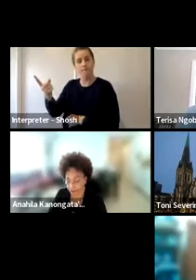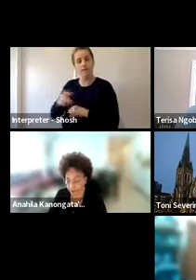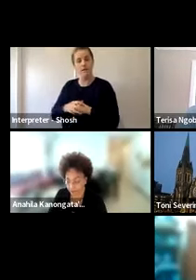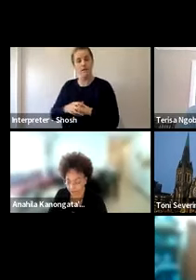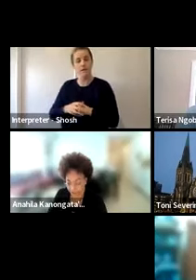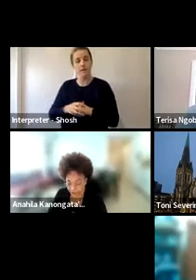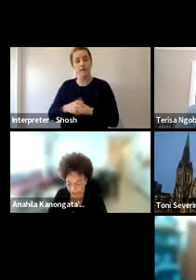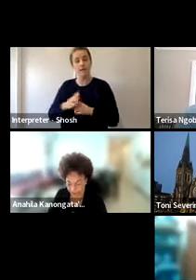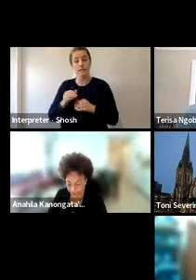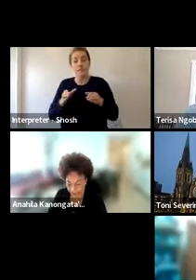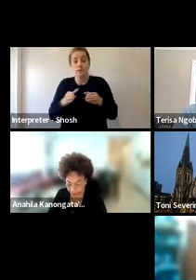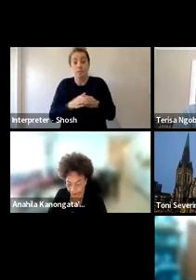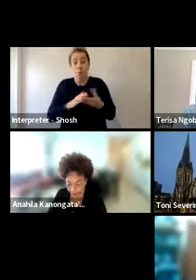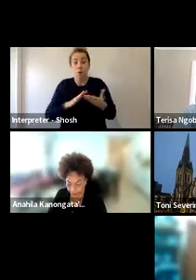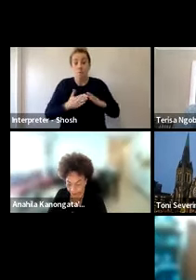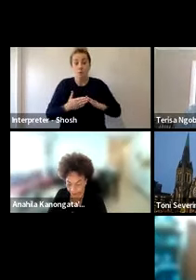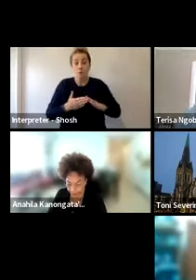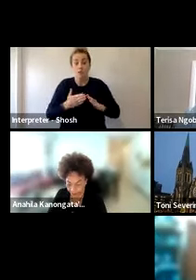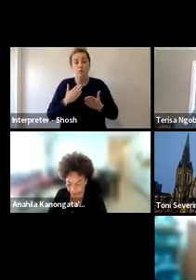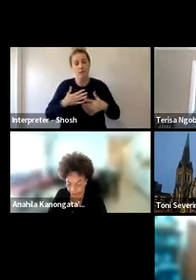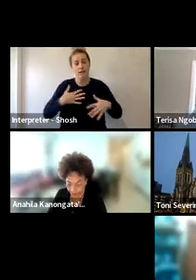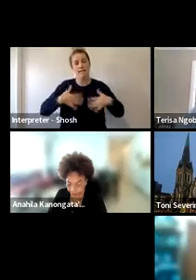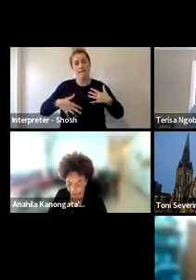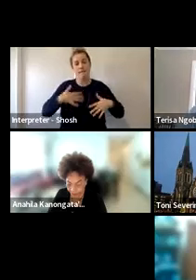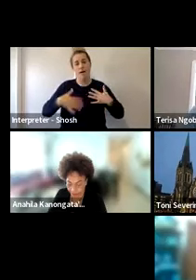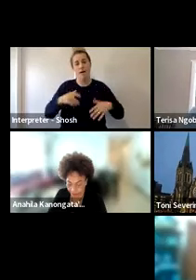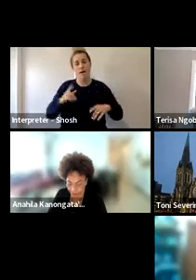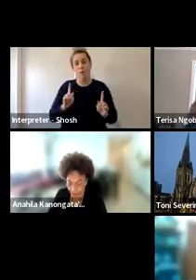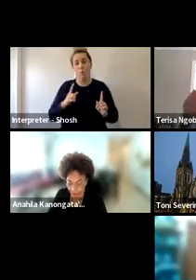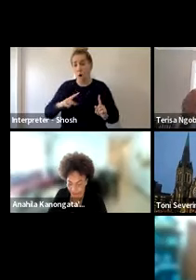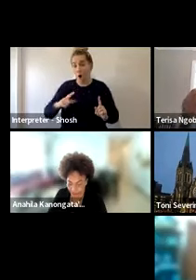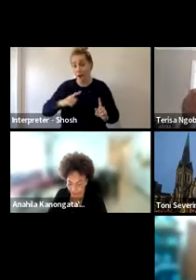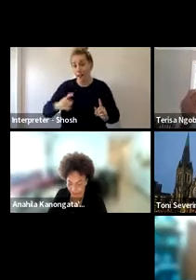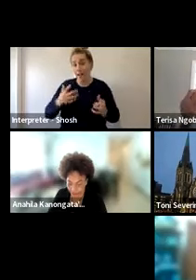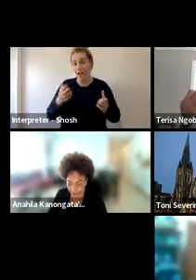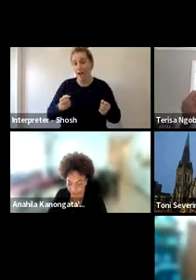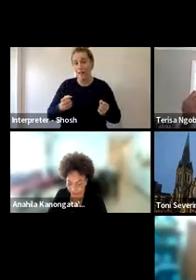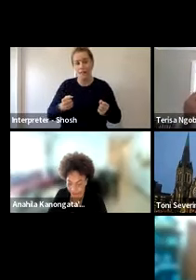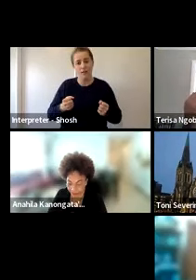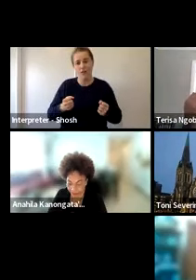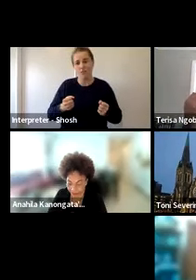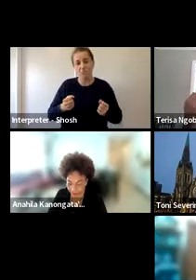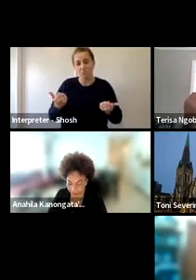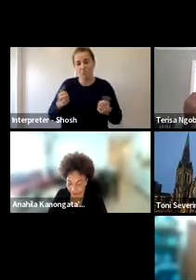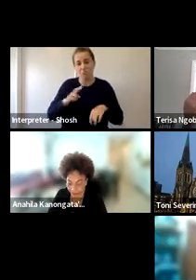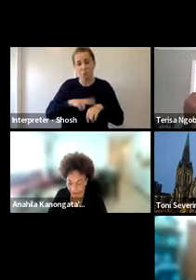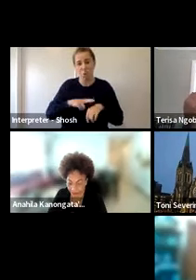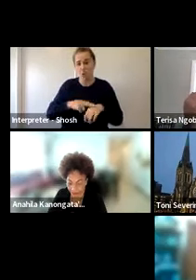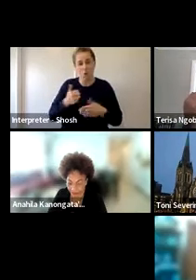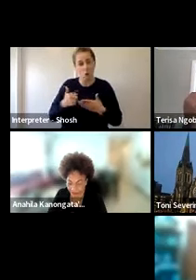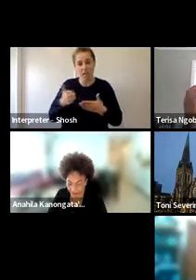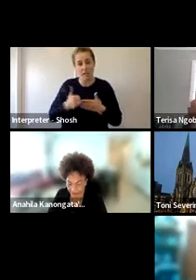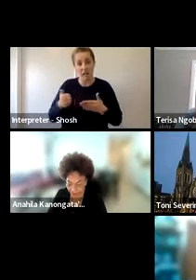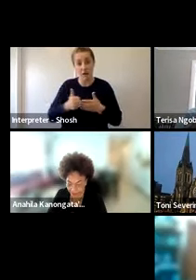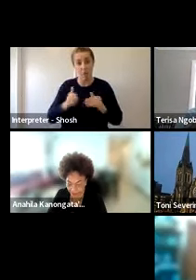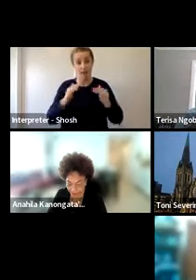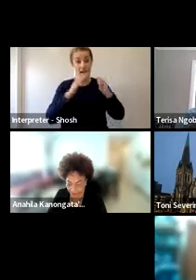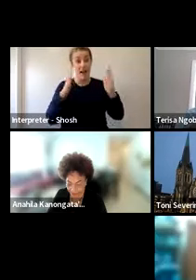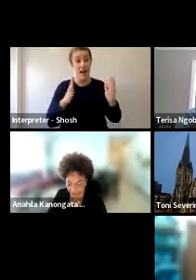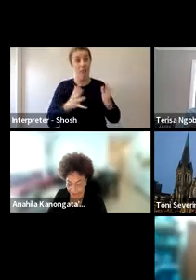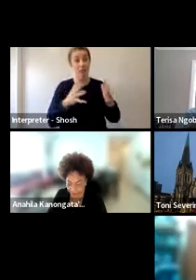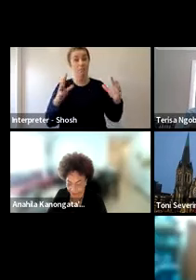my smaller communities are really suffering for having a regular doctor. Housing is another